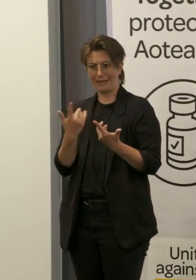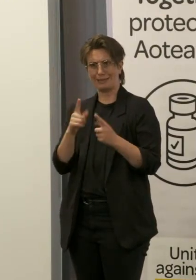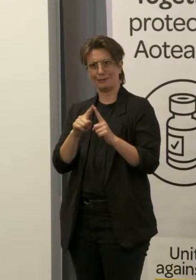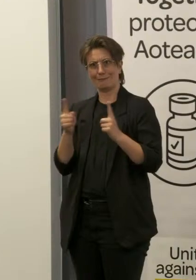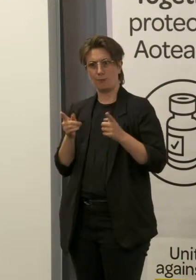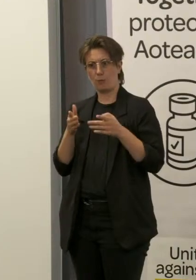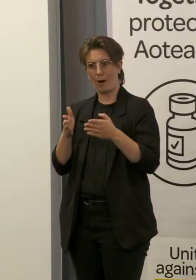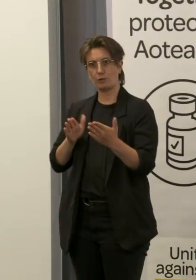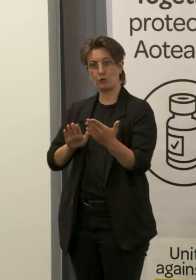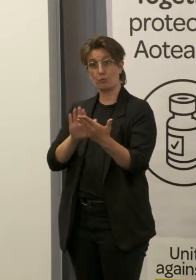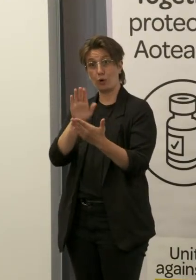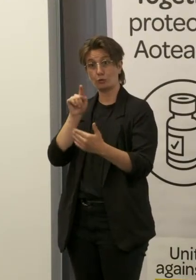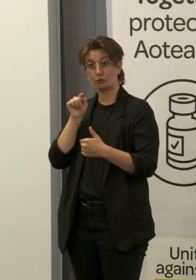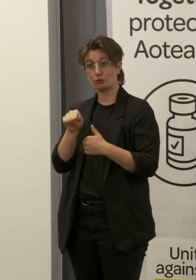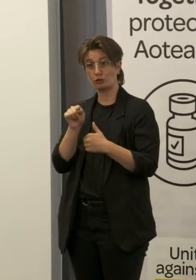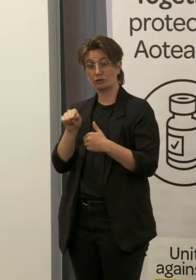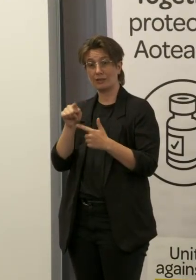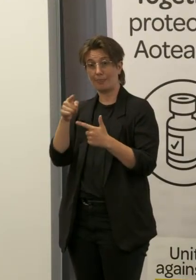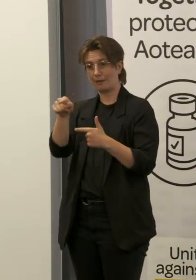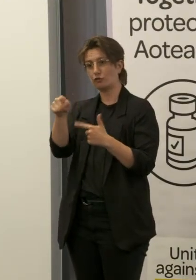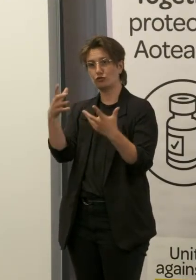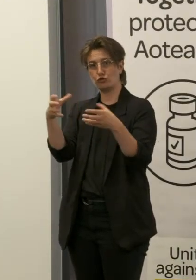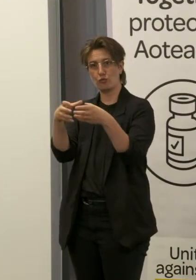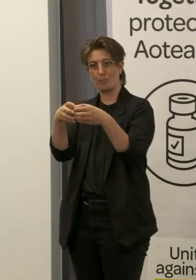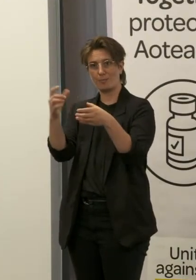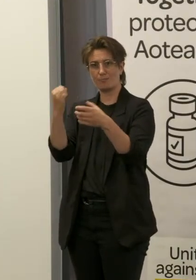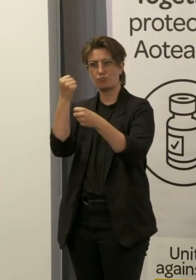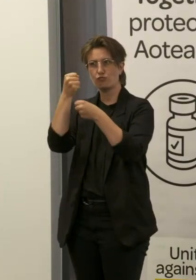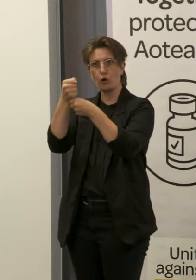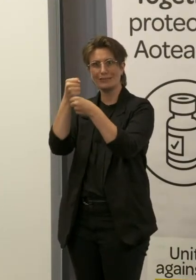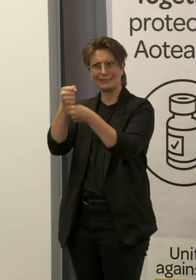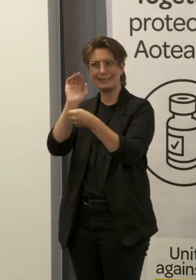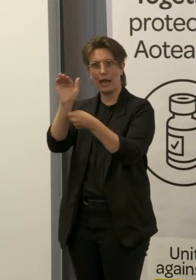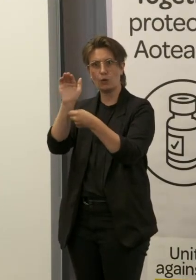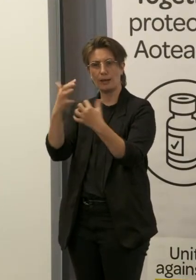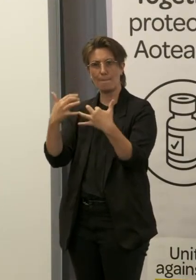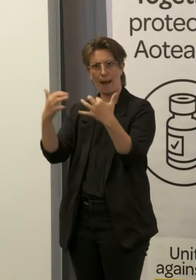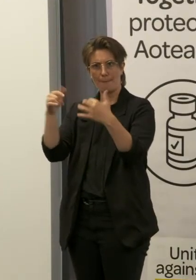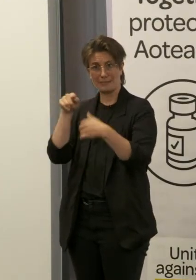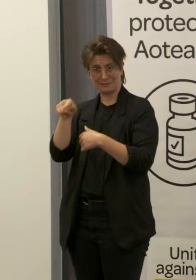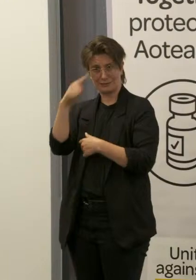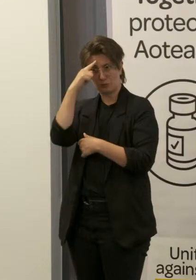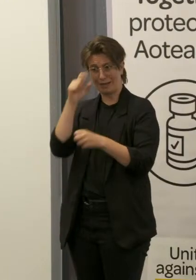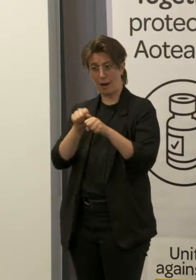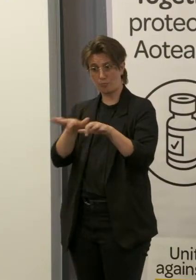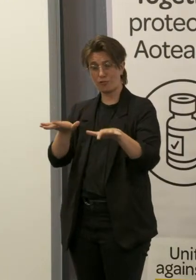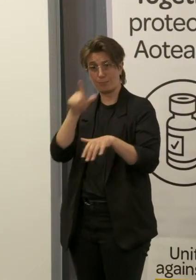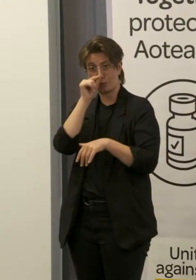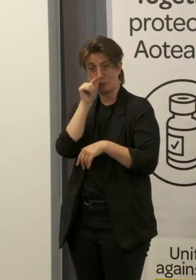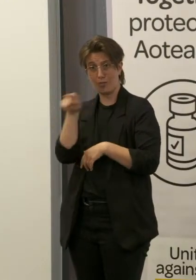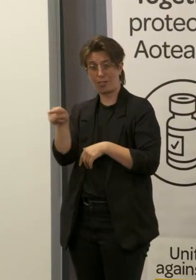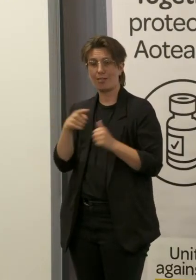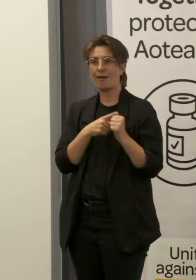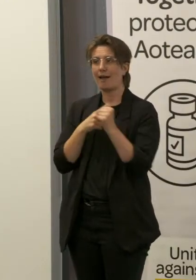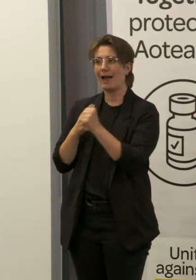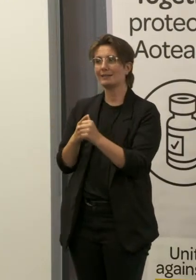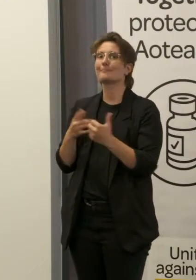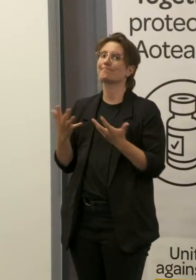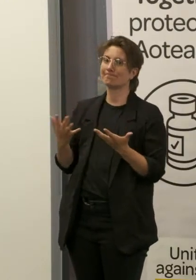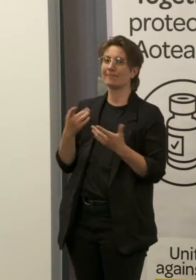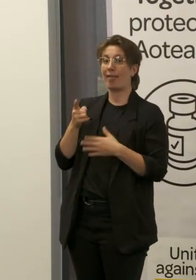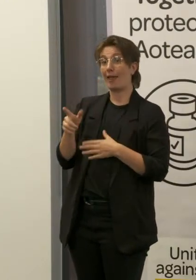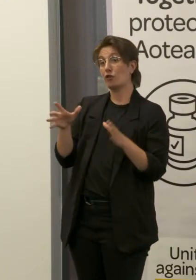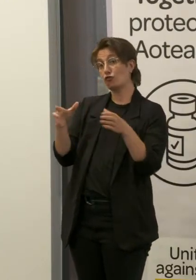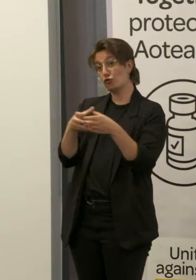than there might be in the general population, and because people are quite clearly in close contact and not wearing masks, that